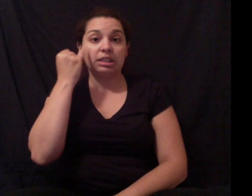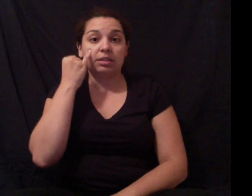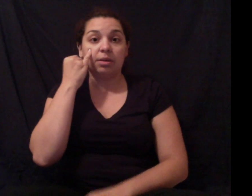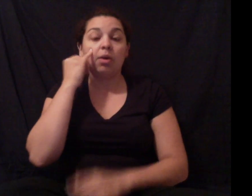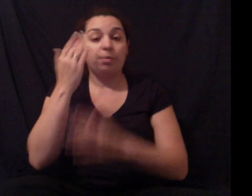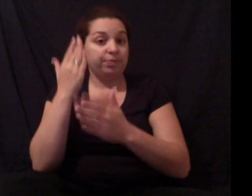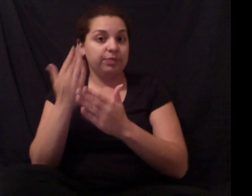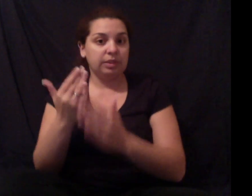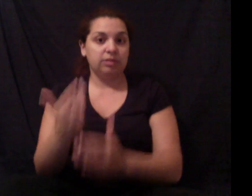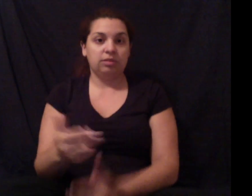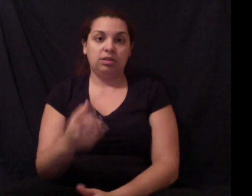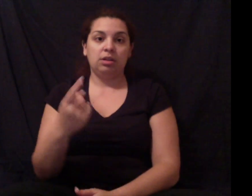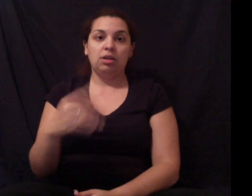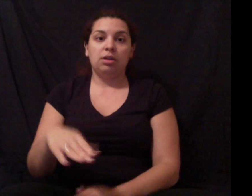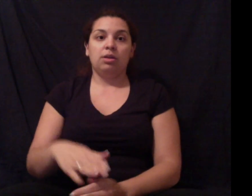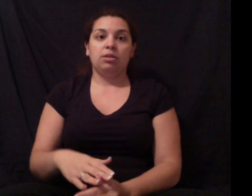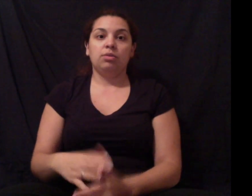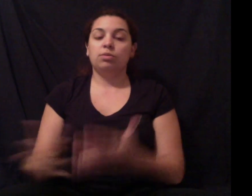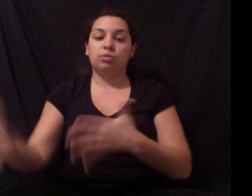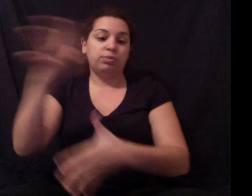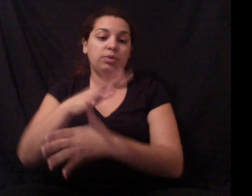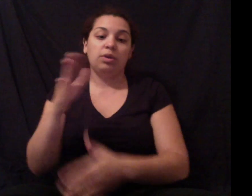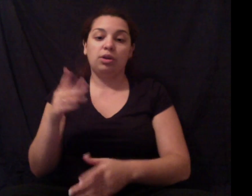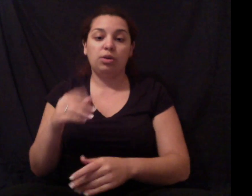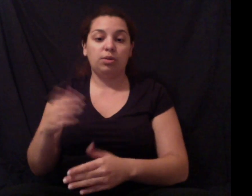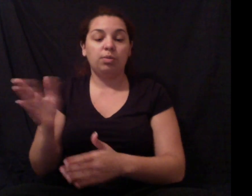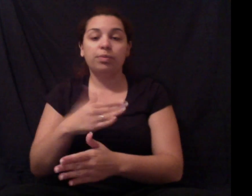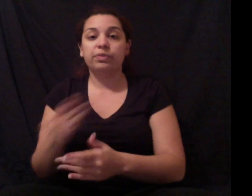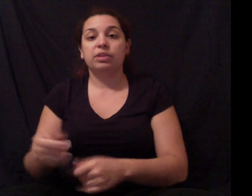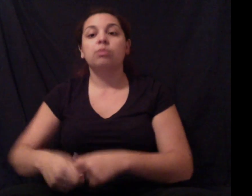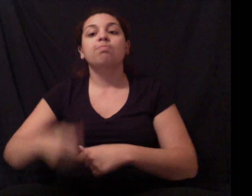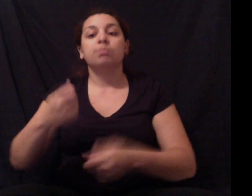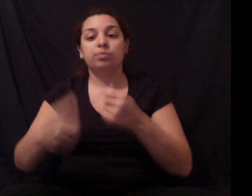first big foray into music was when he learned how to play drums. I took music